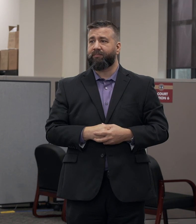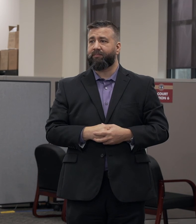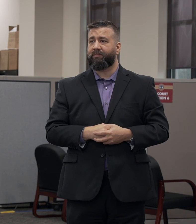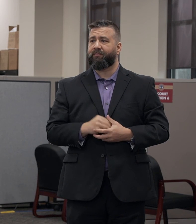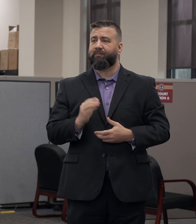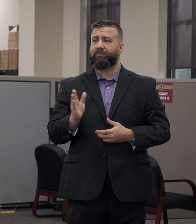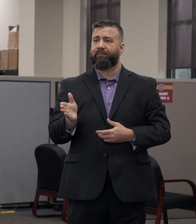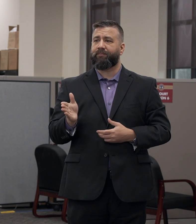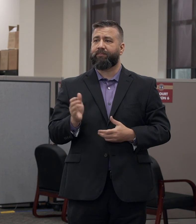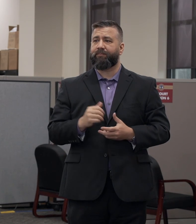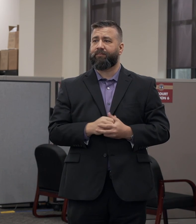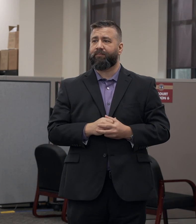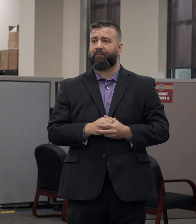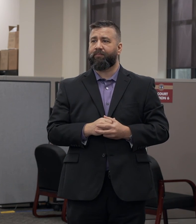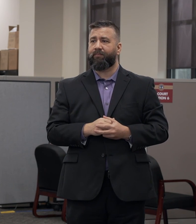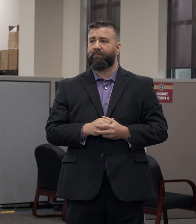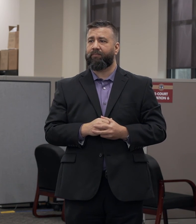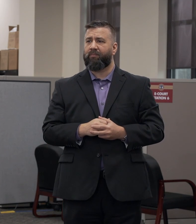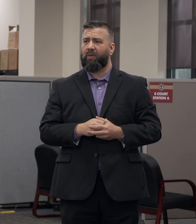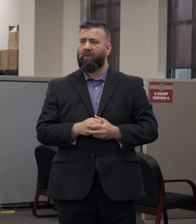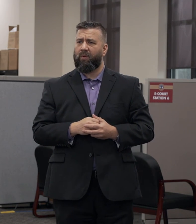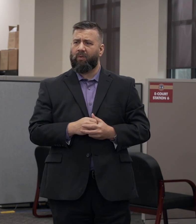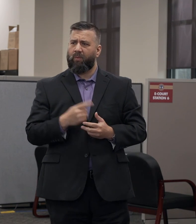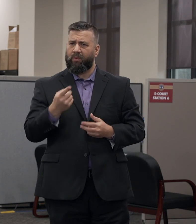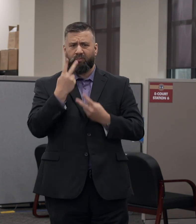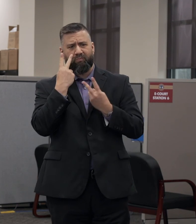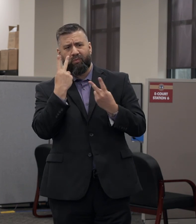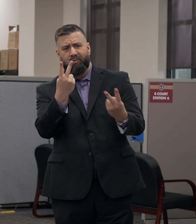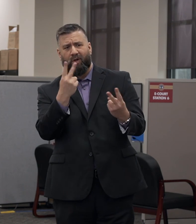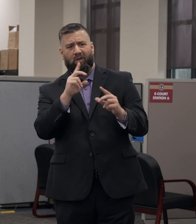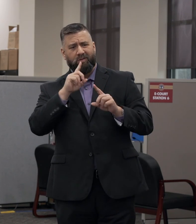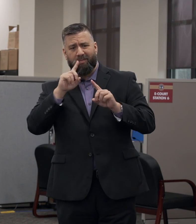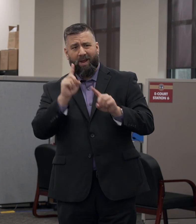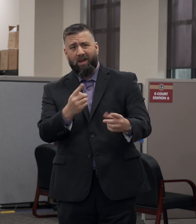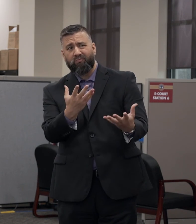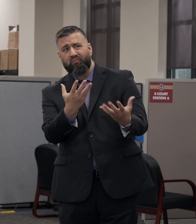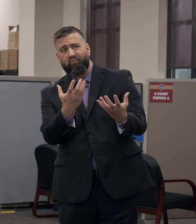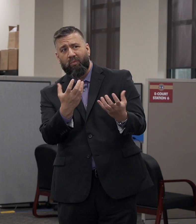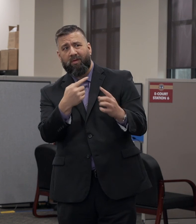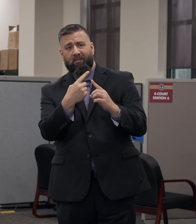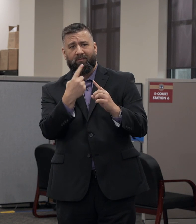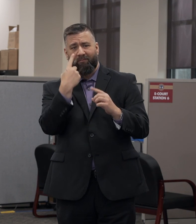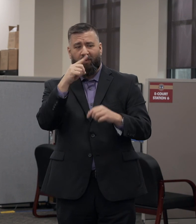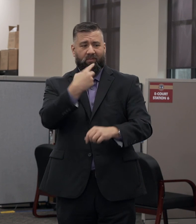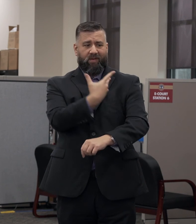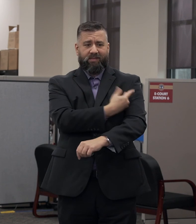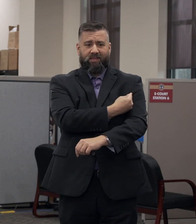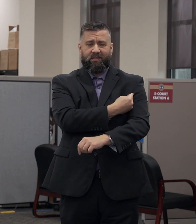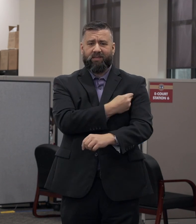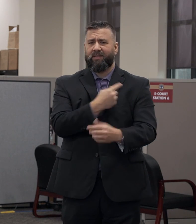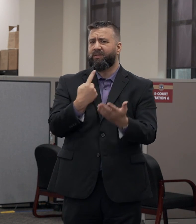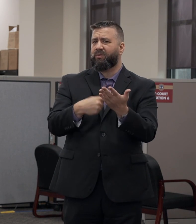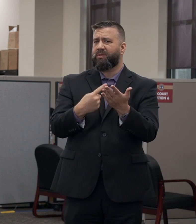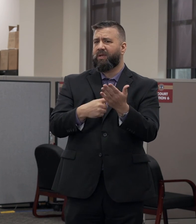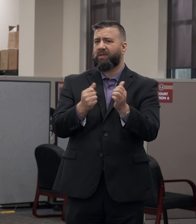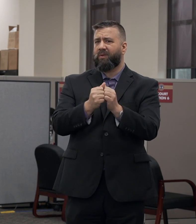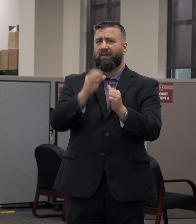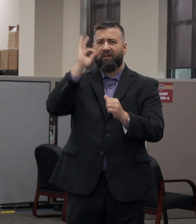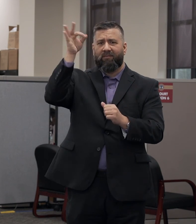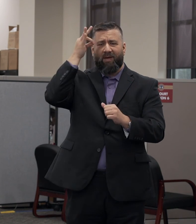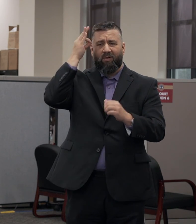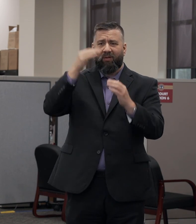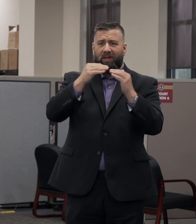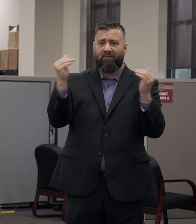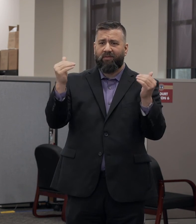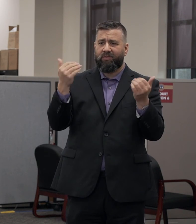When you saw the demand for vaccines in St. Louis County, did you have a conversation on the federal level to get us